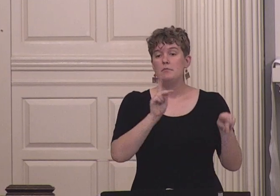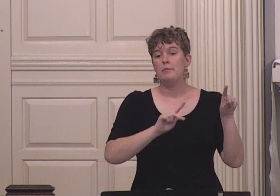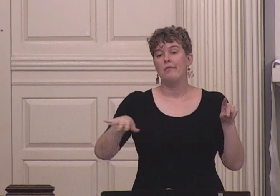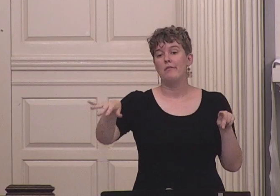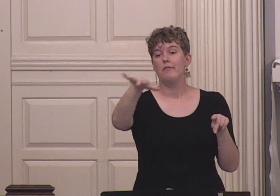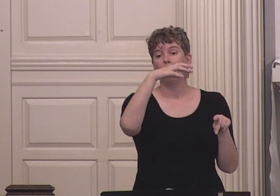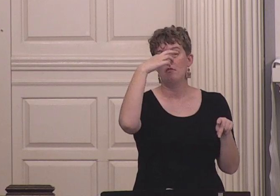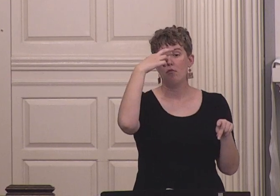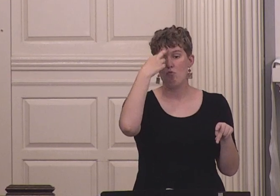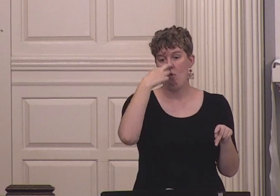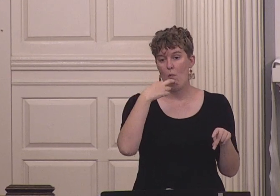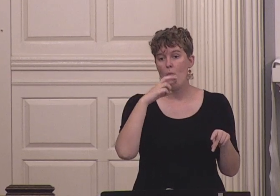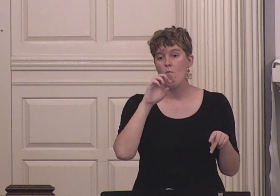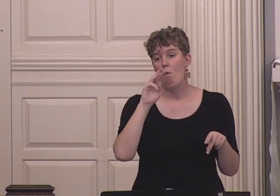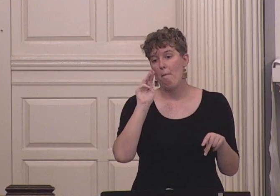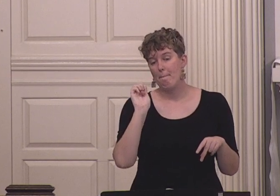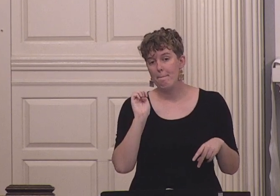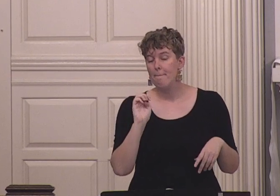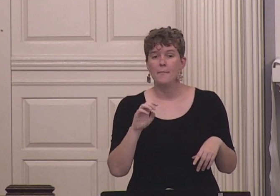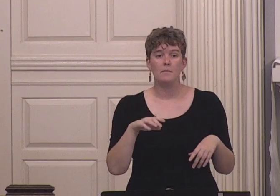to be afraid of opposition,